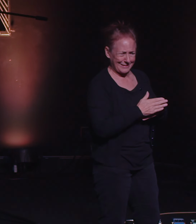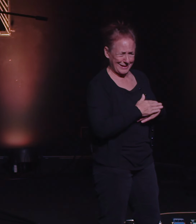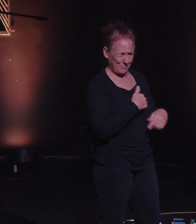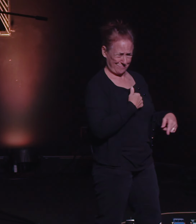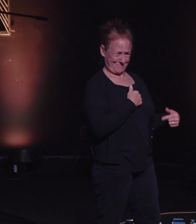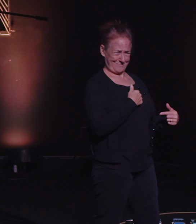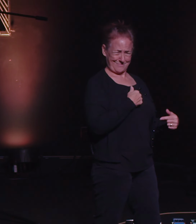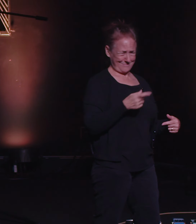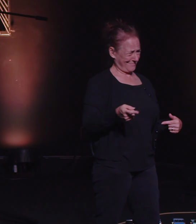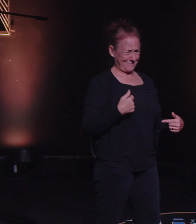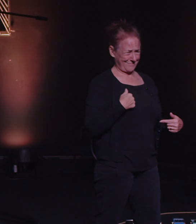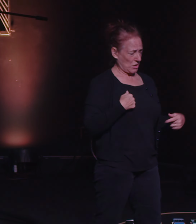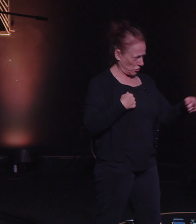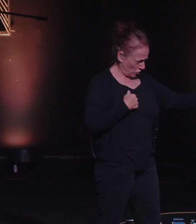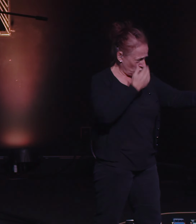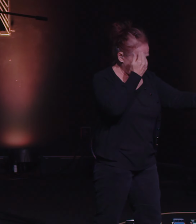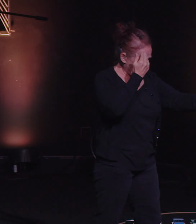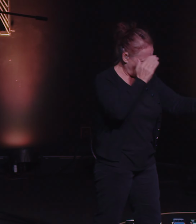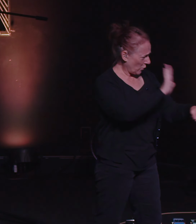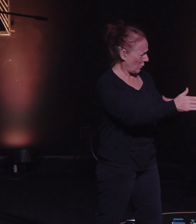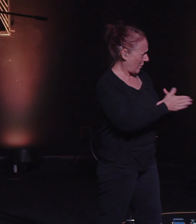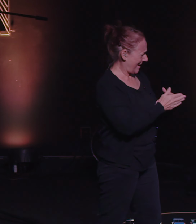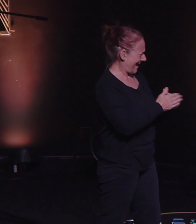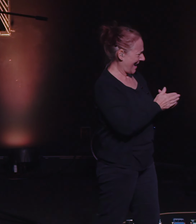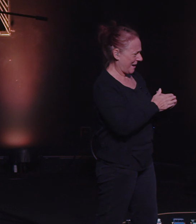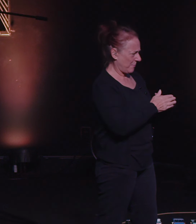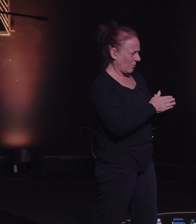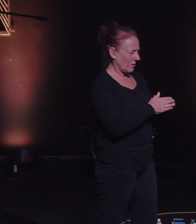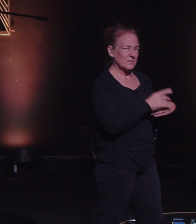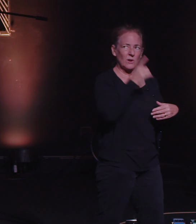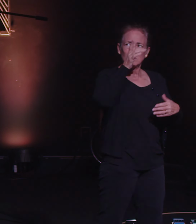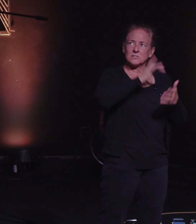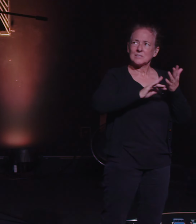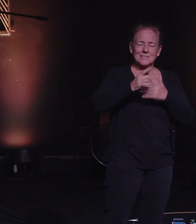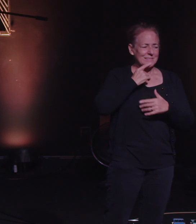a command to every Christ follower.